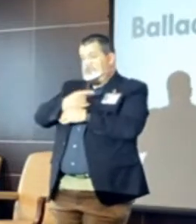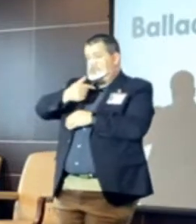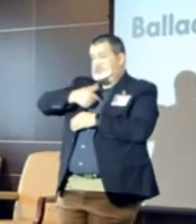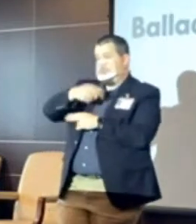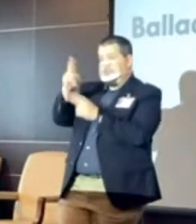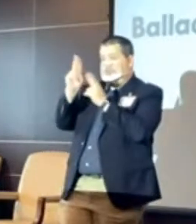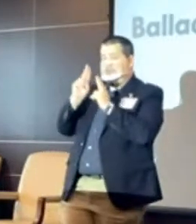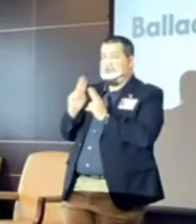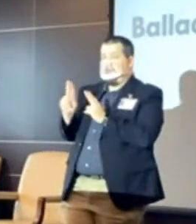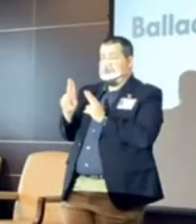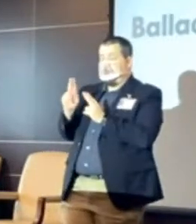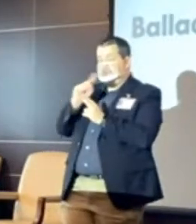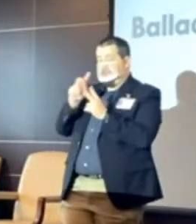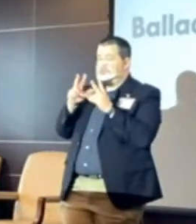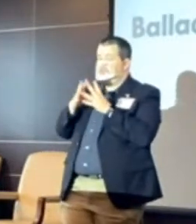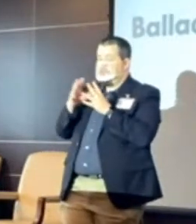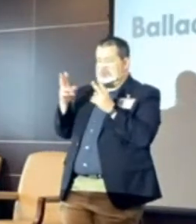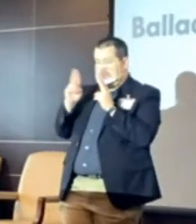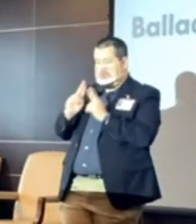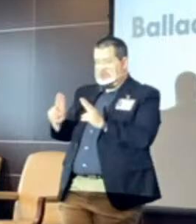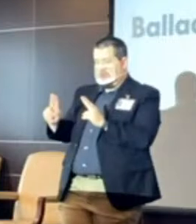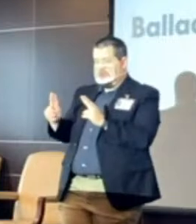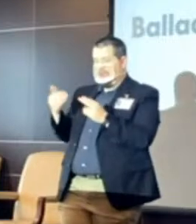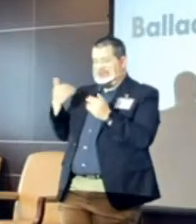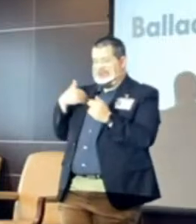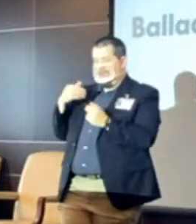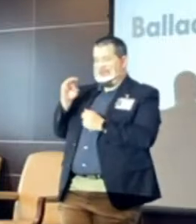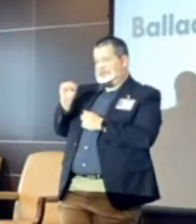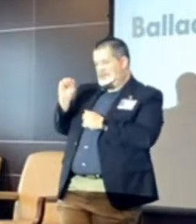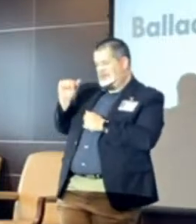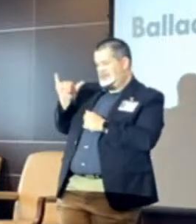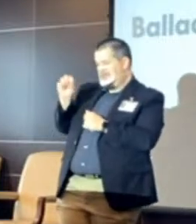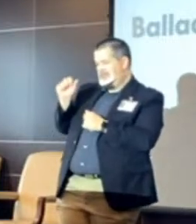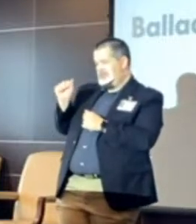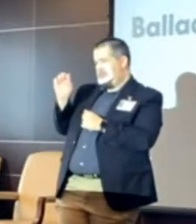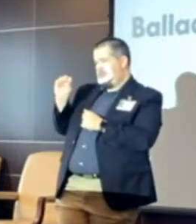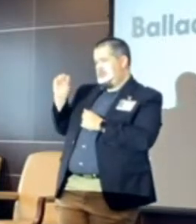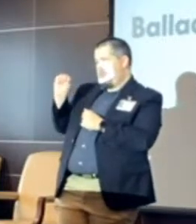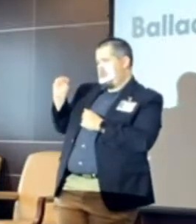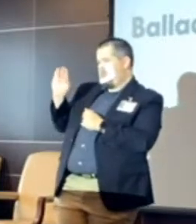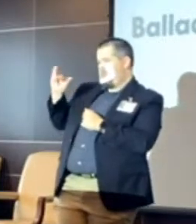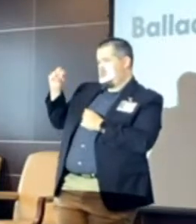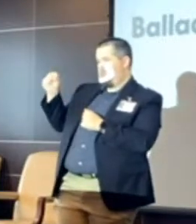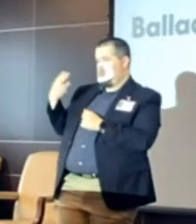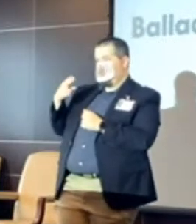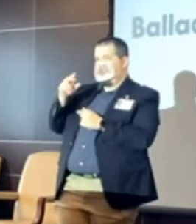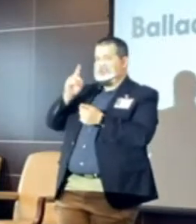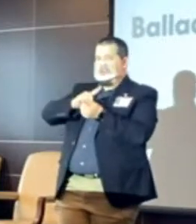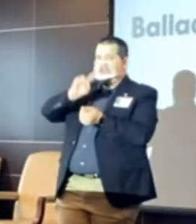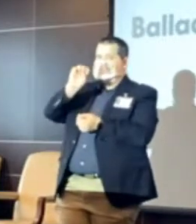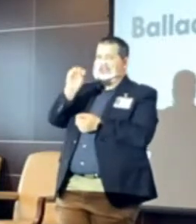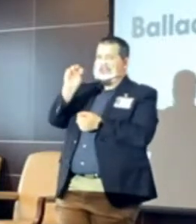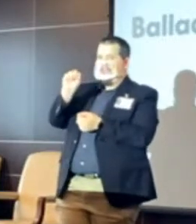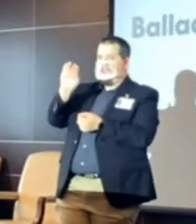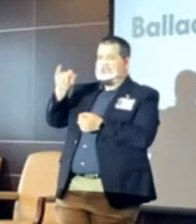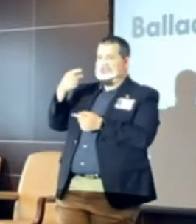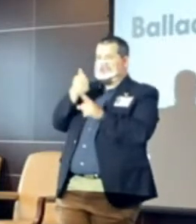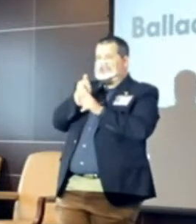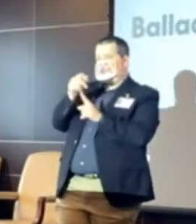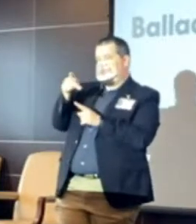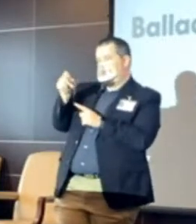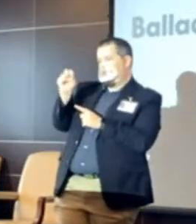honored. We are really honored to have Dr. Myesa Emberesh with us today. Dr. Emberesh is a